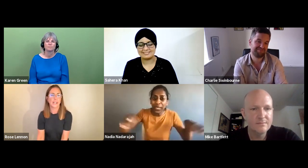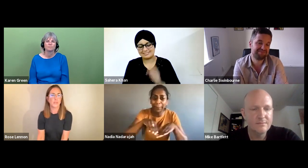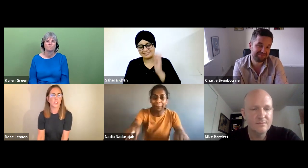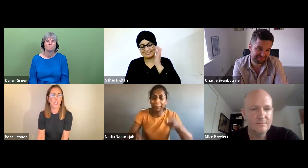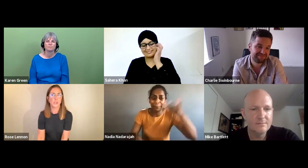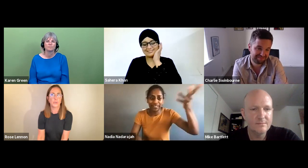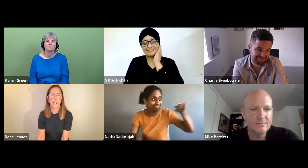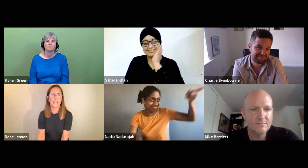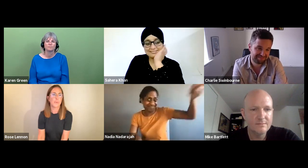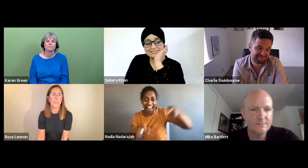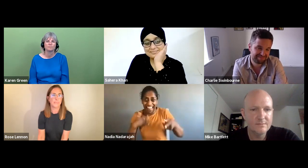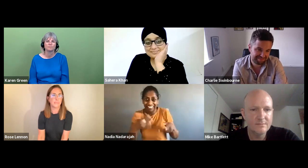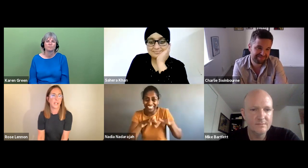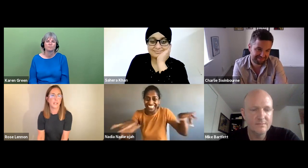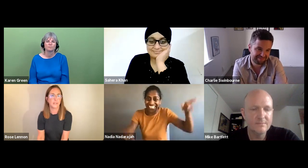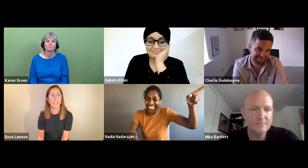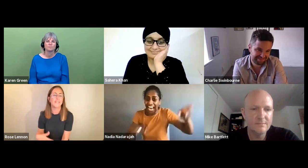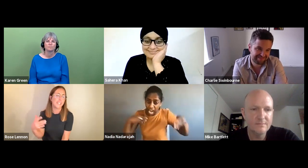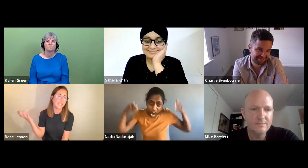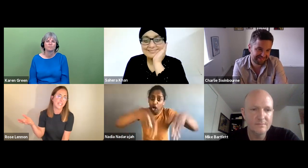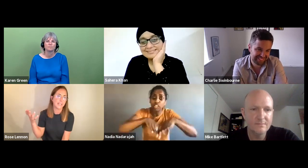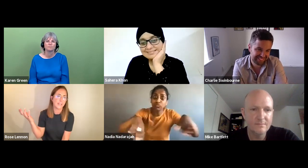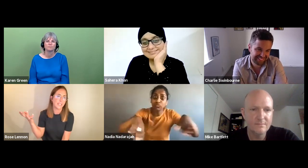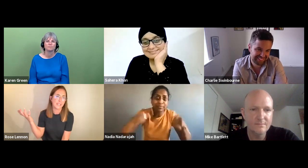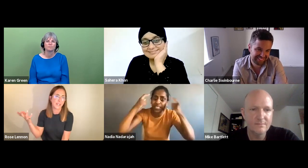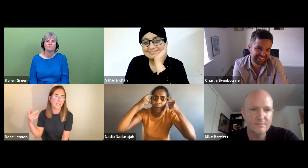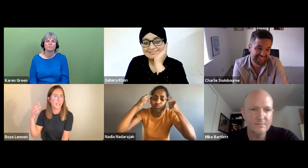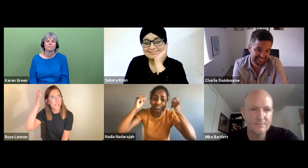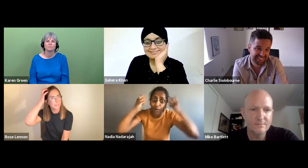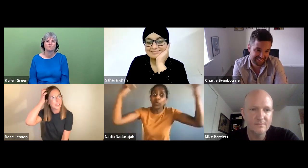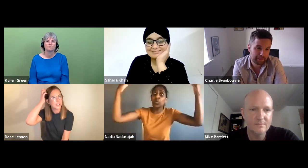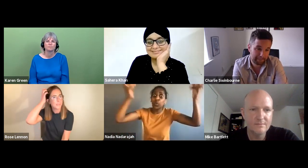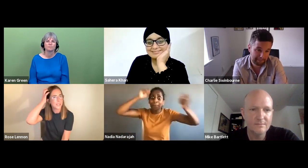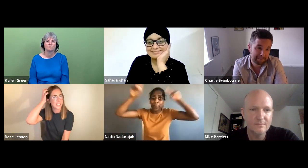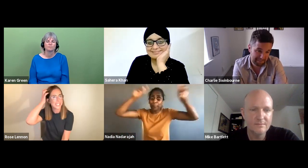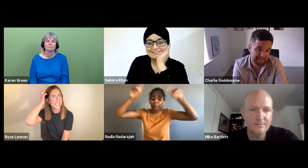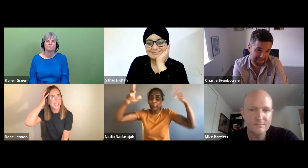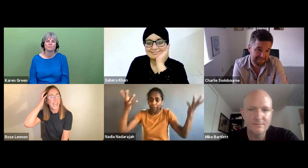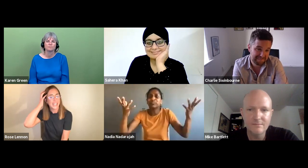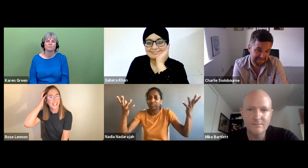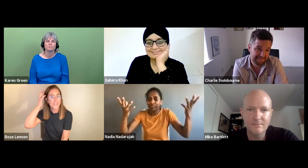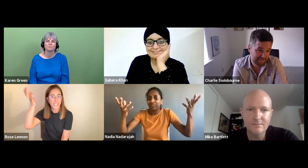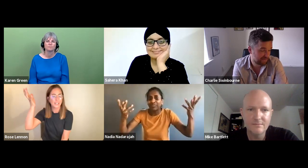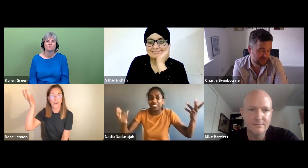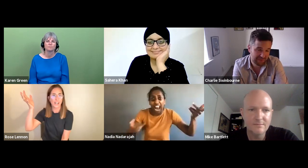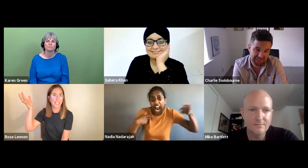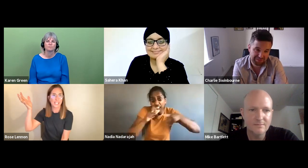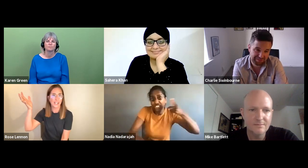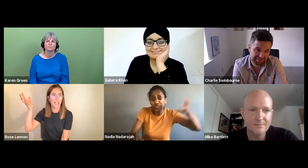I'll go and swim. I don't know. I live near the sea, so I can just jump into the seas. And then I suddenly find that